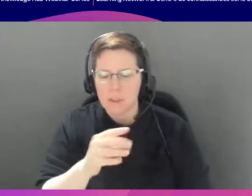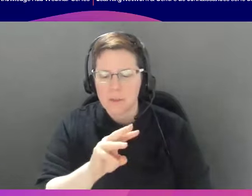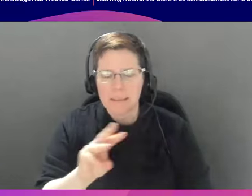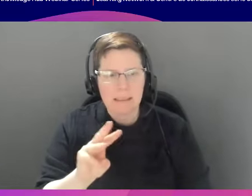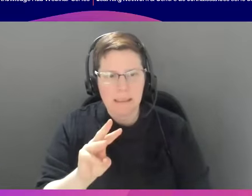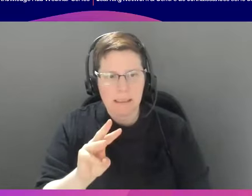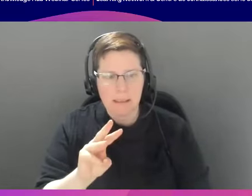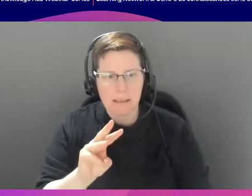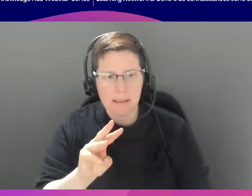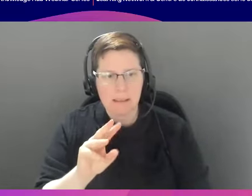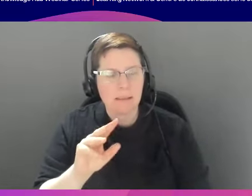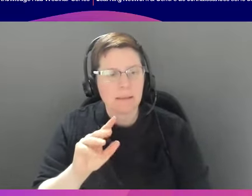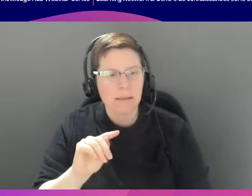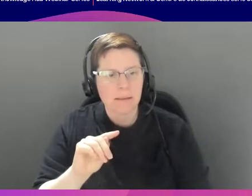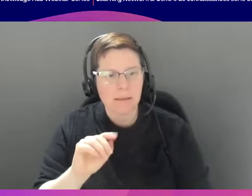their own way.